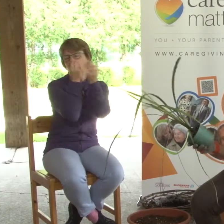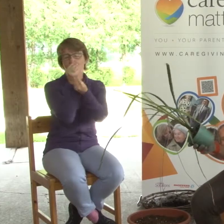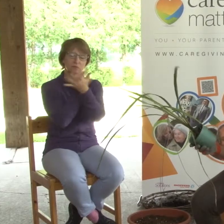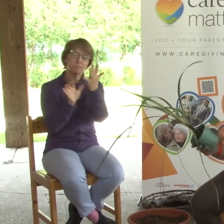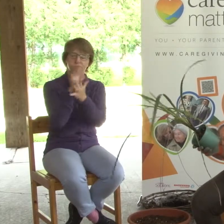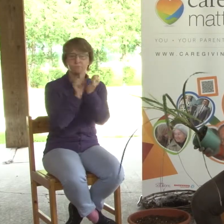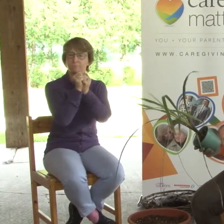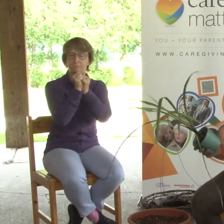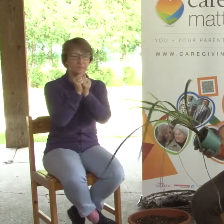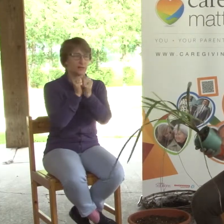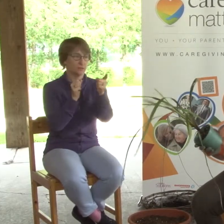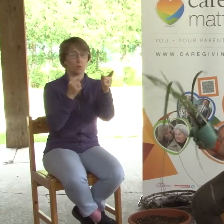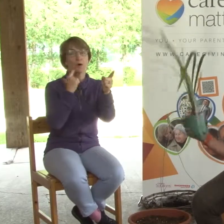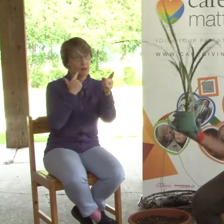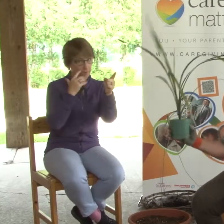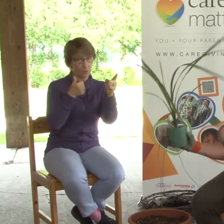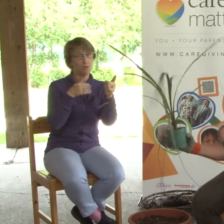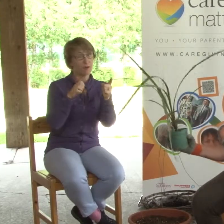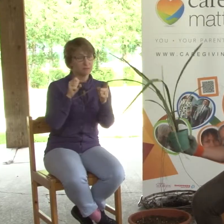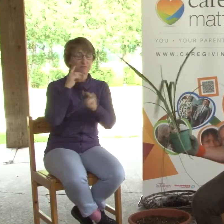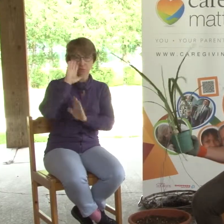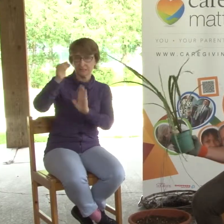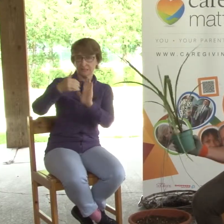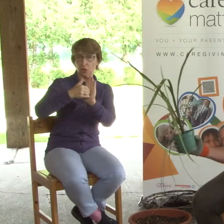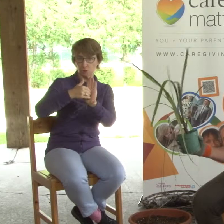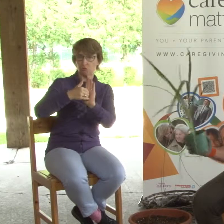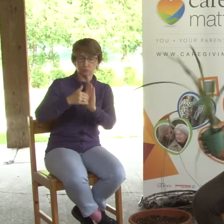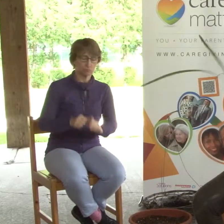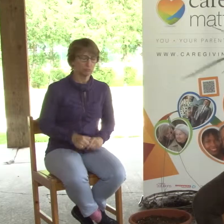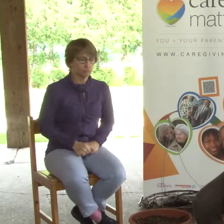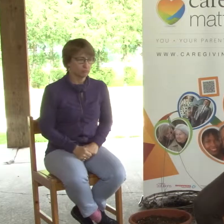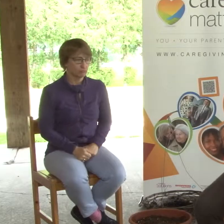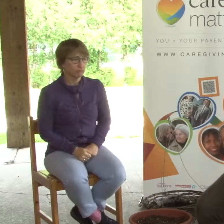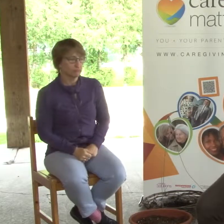might again use lemongrass for the center focal point.